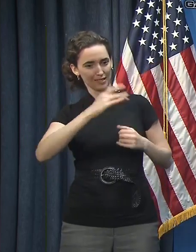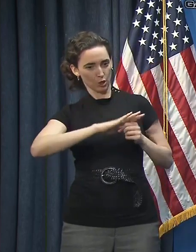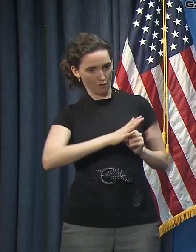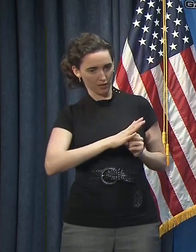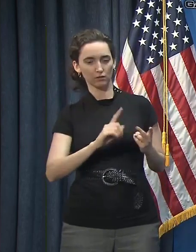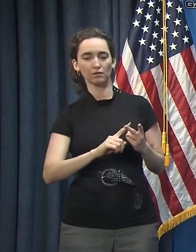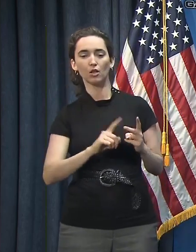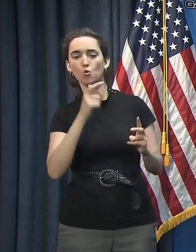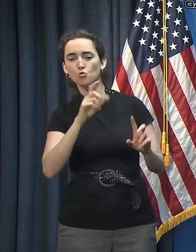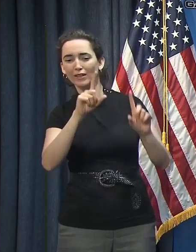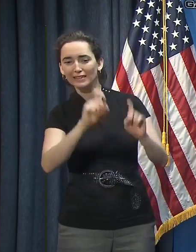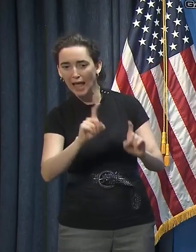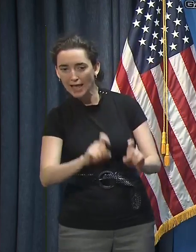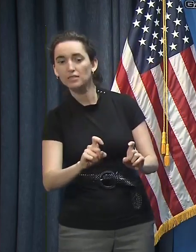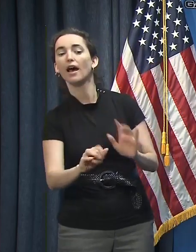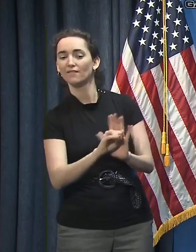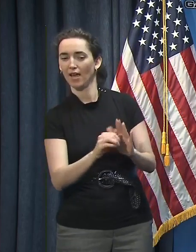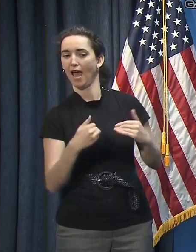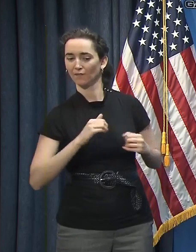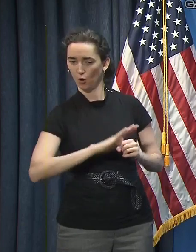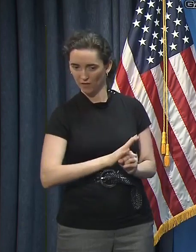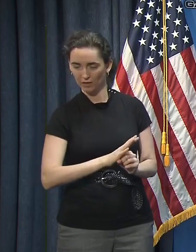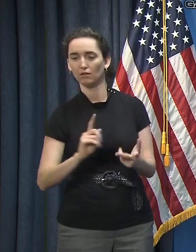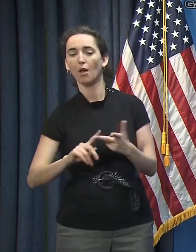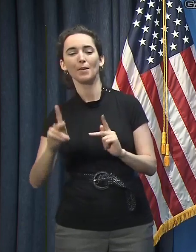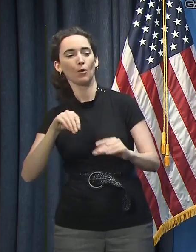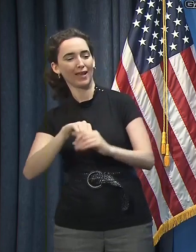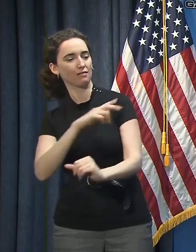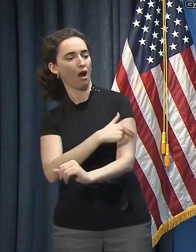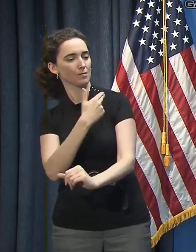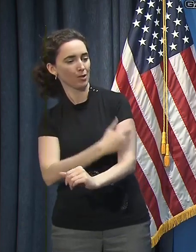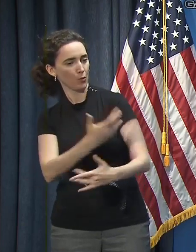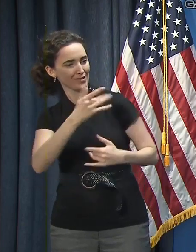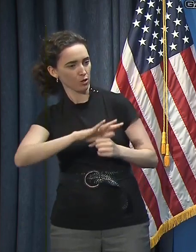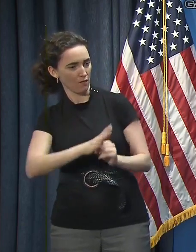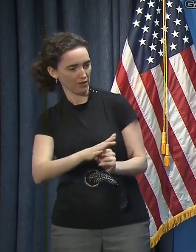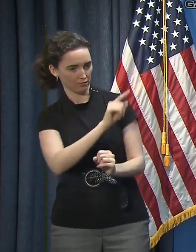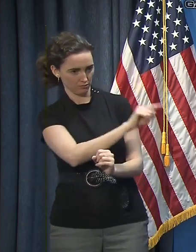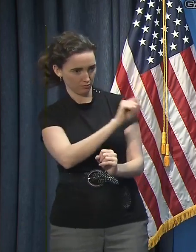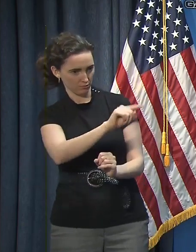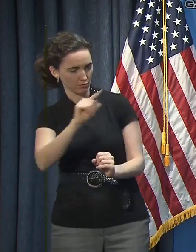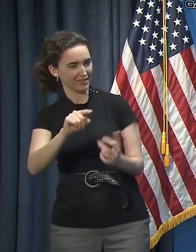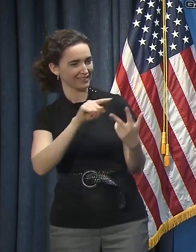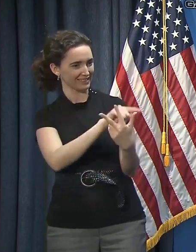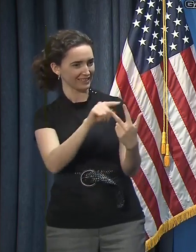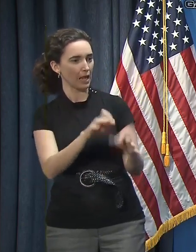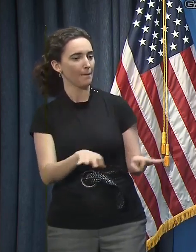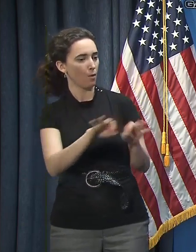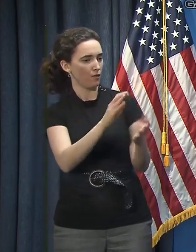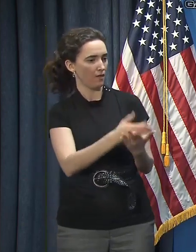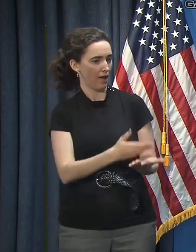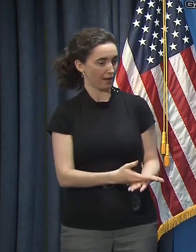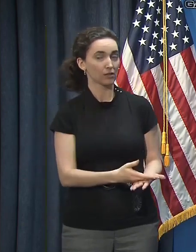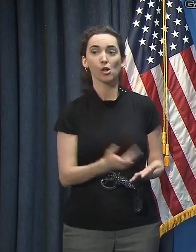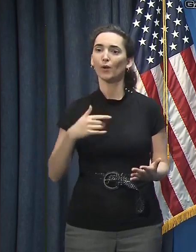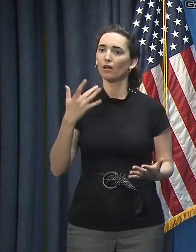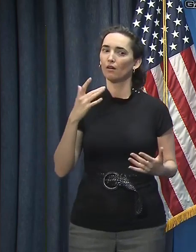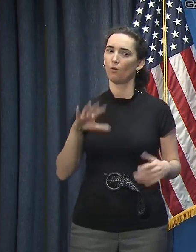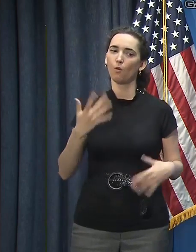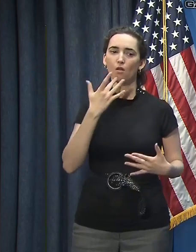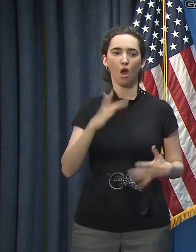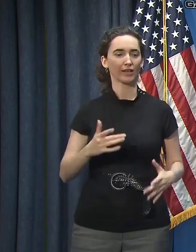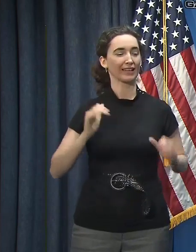COVID, and people who are hospitalized for COVID. We are fortunate that we have been able to have a significant amount of testing. We want to do even more than that to